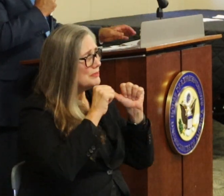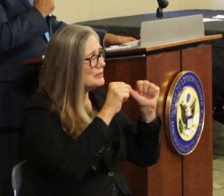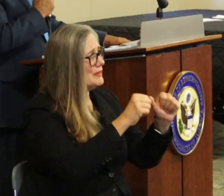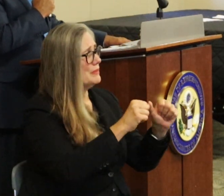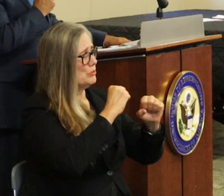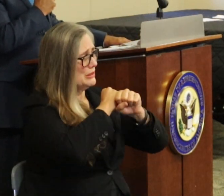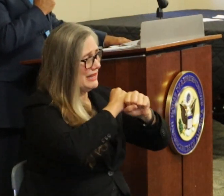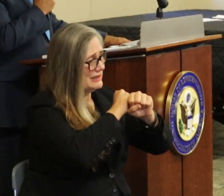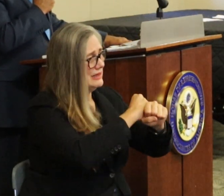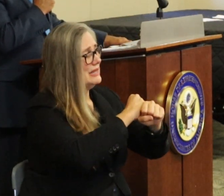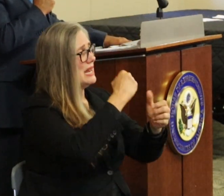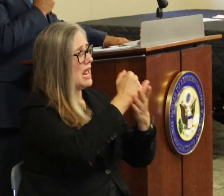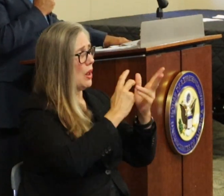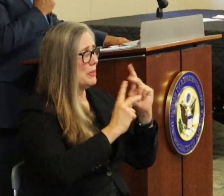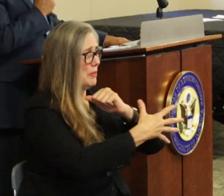Well, as you know,